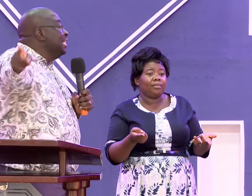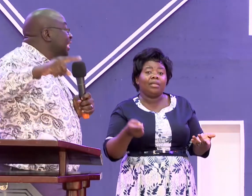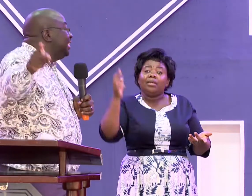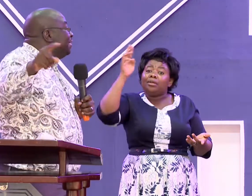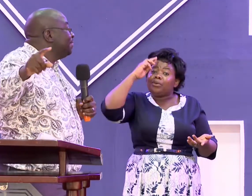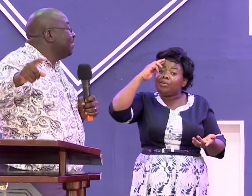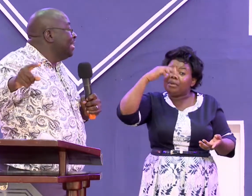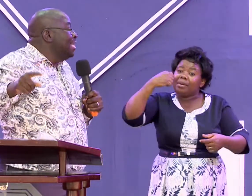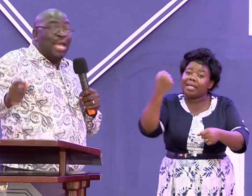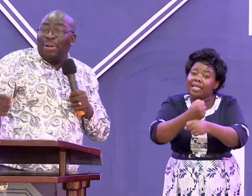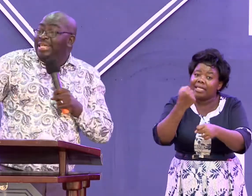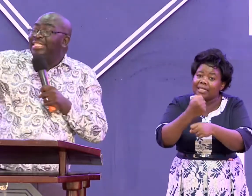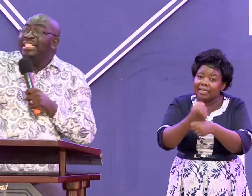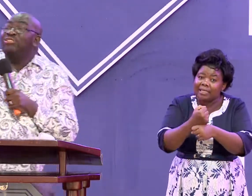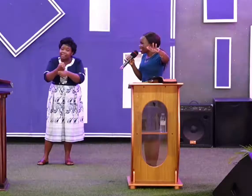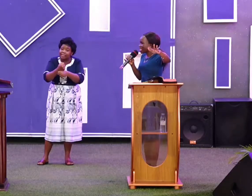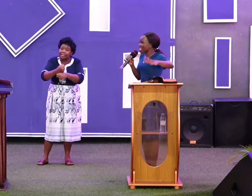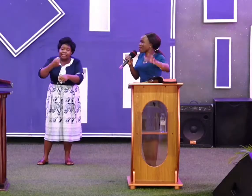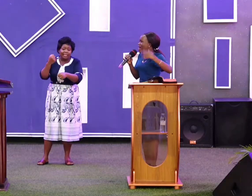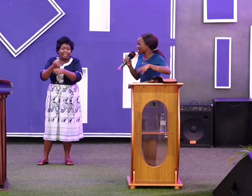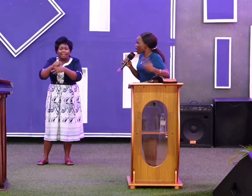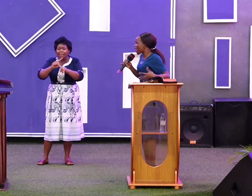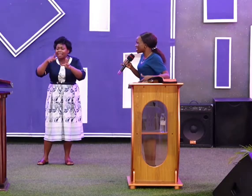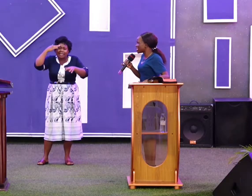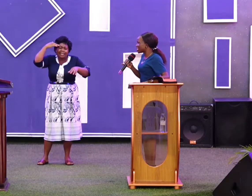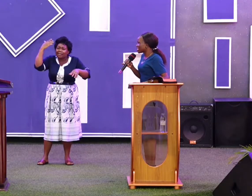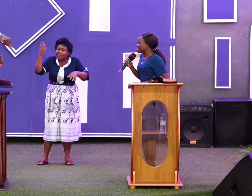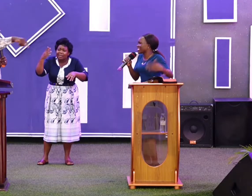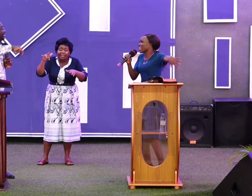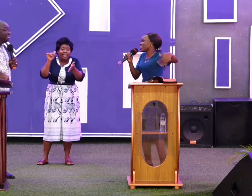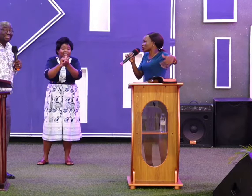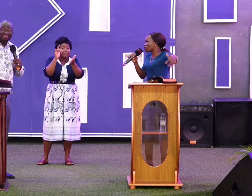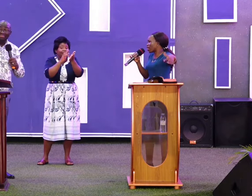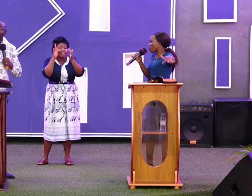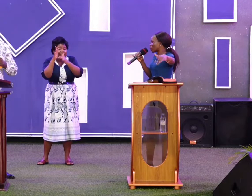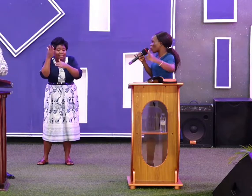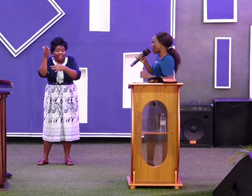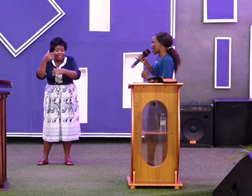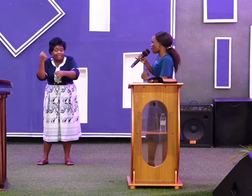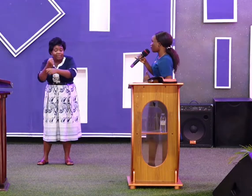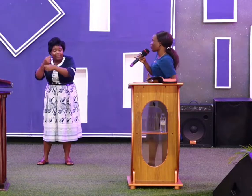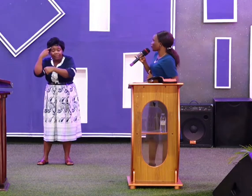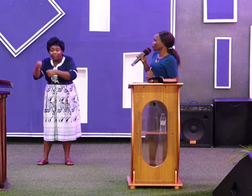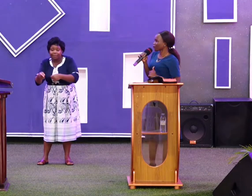Remember, they did it, but they didn't know that it was Jesus. They